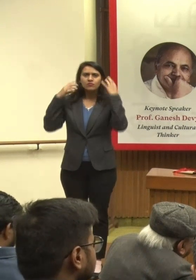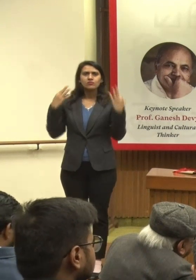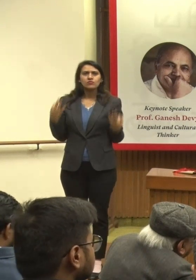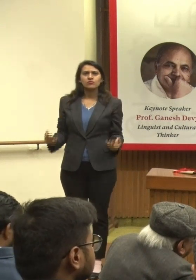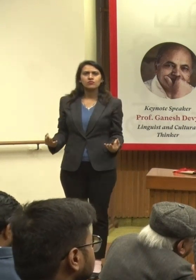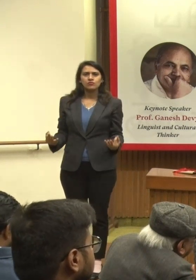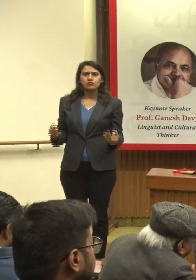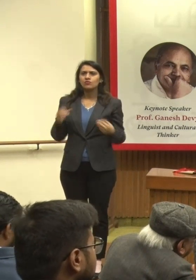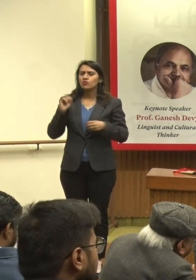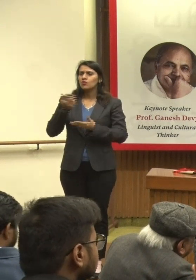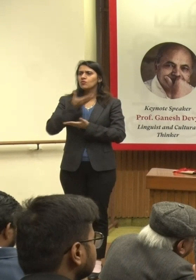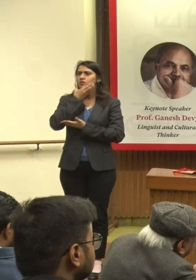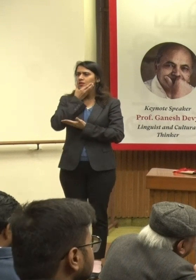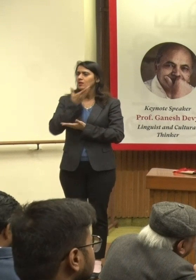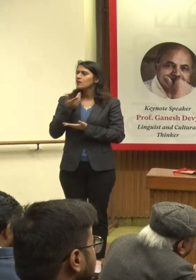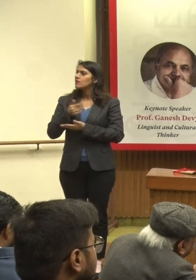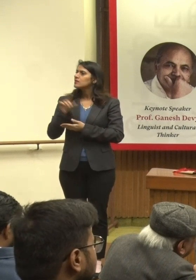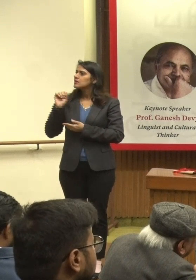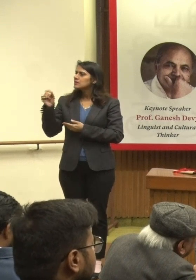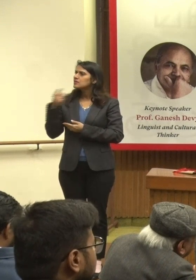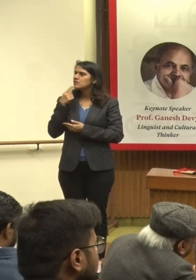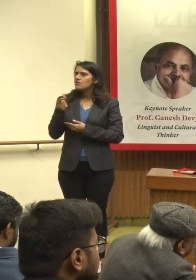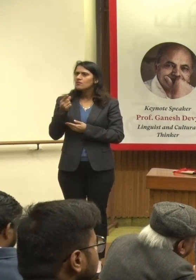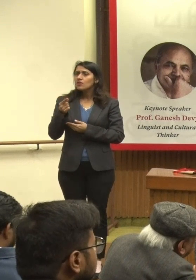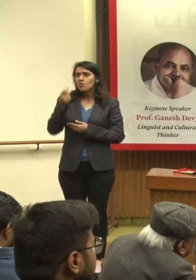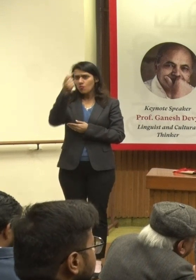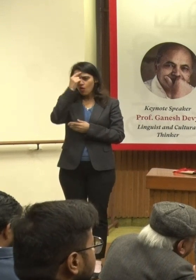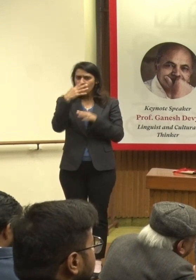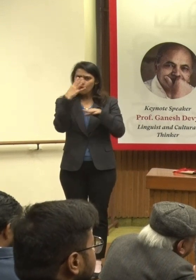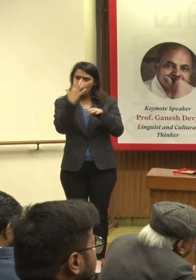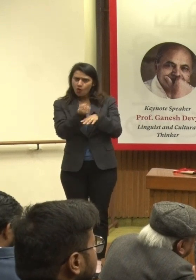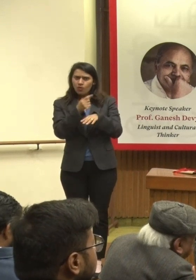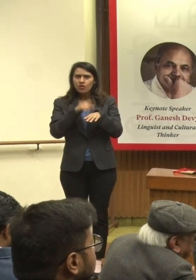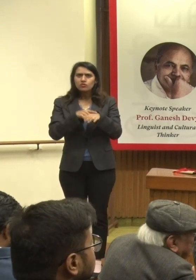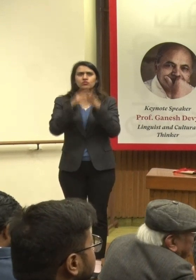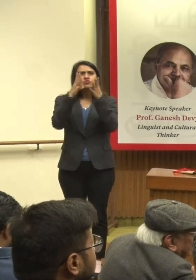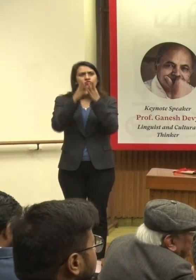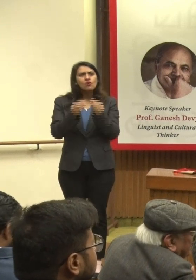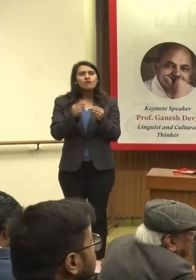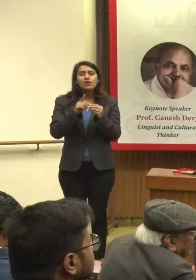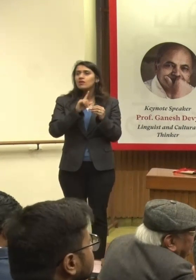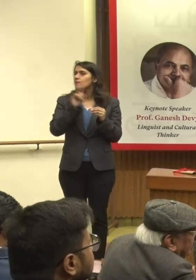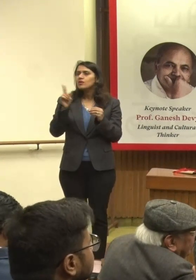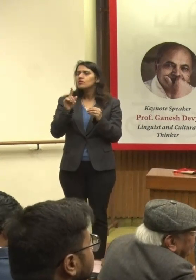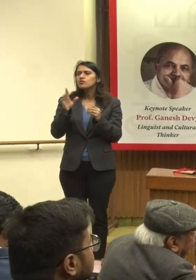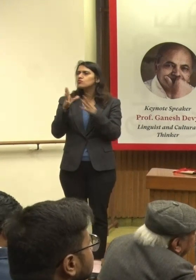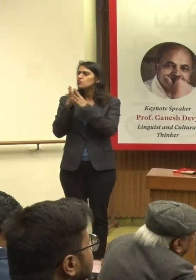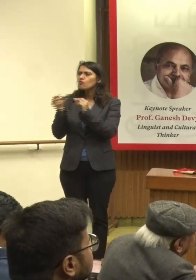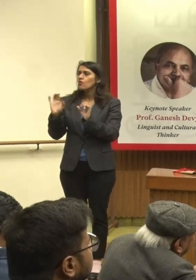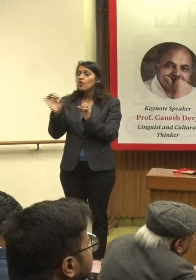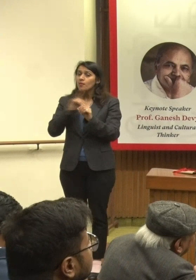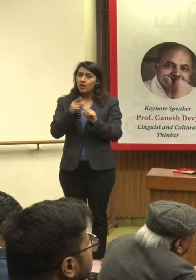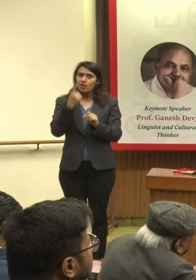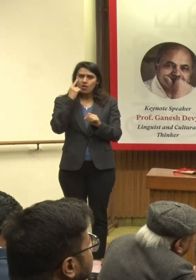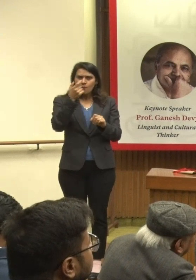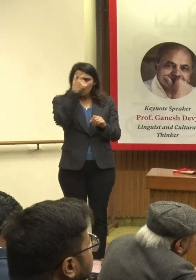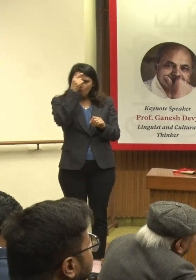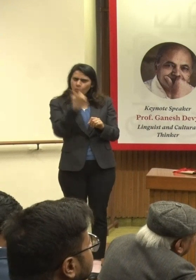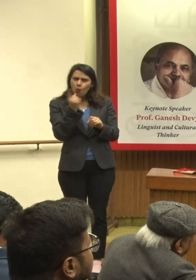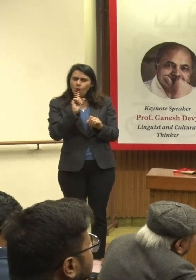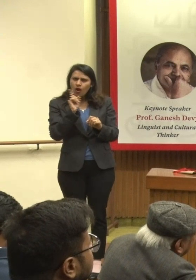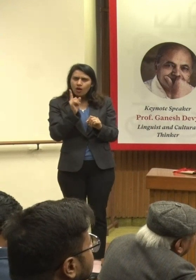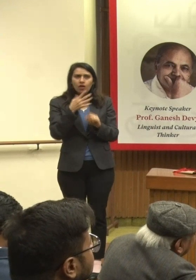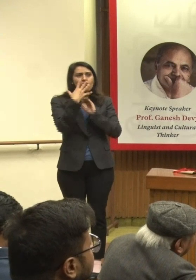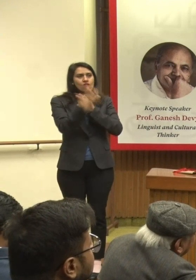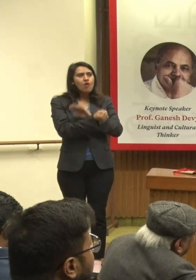at least recognize there is a problem, don't solve it. But half of the solution is in recognizing that. Is this a problem for